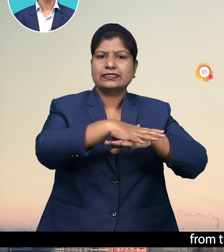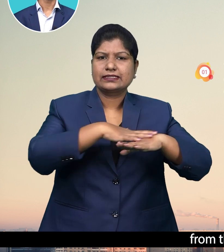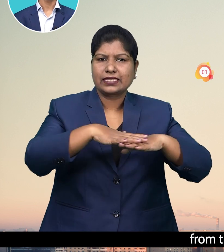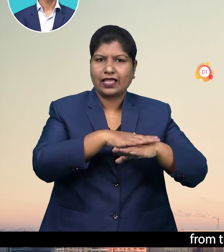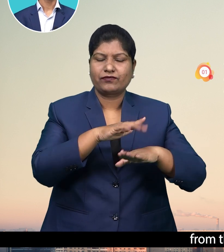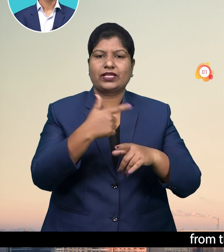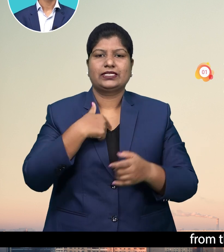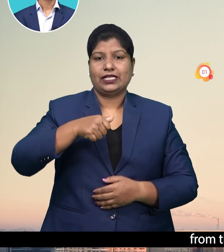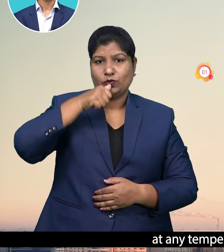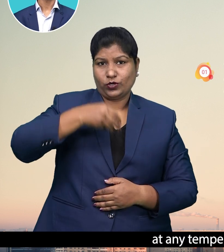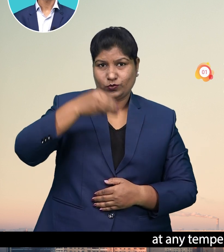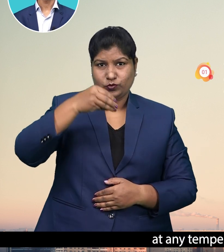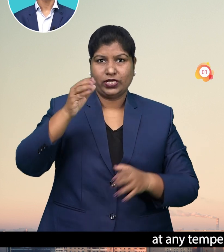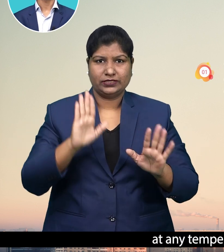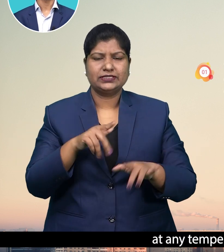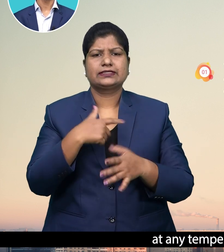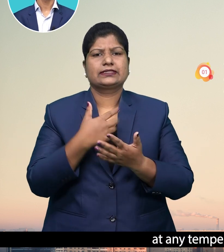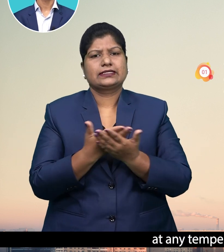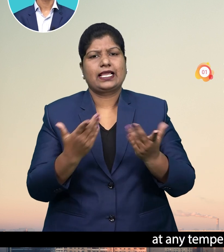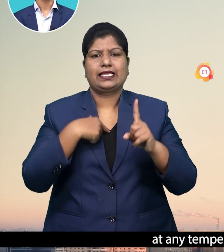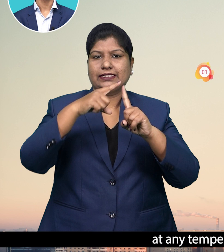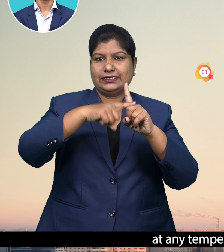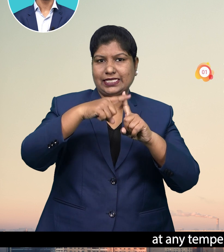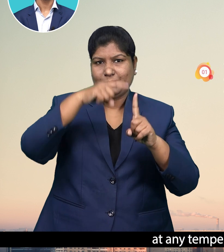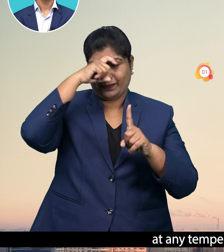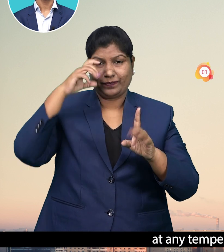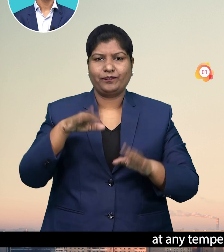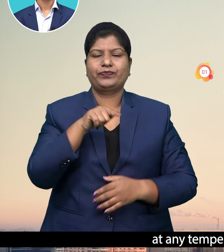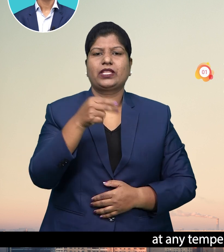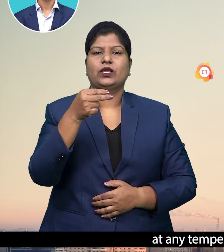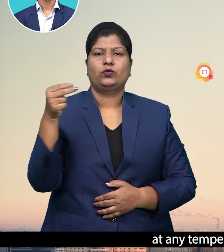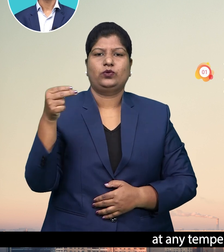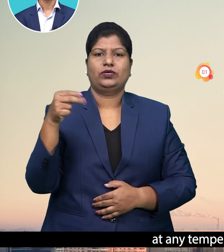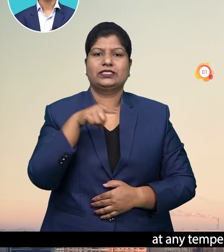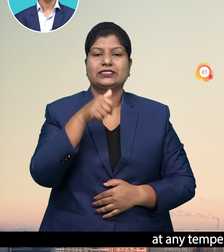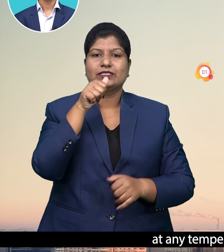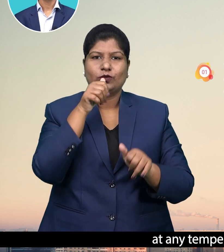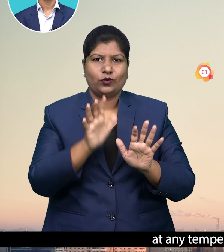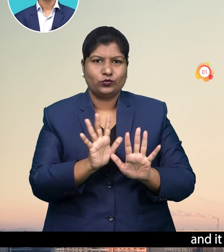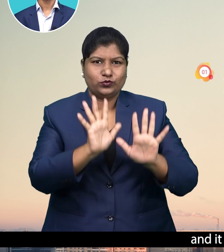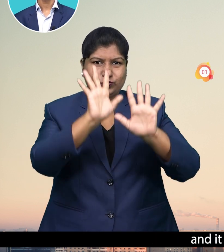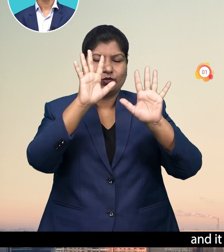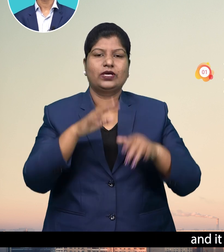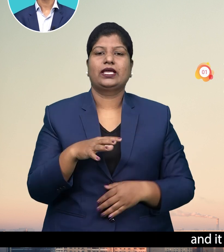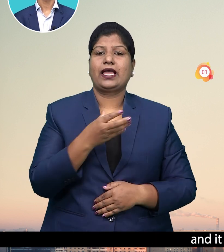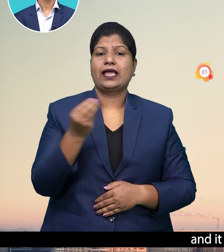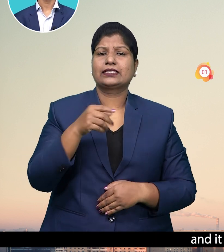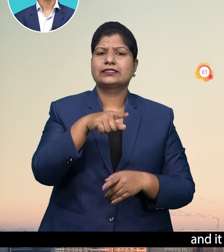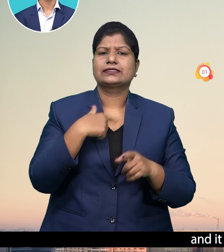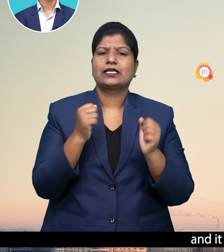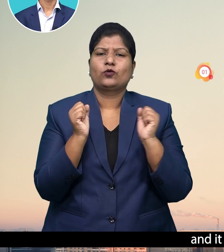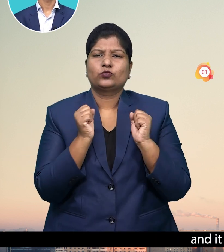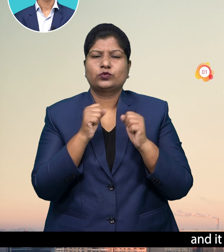of a liquid at any temperature is called evaporation, and it is a